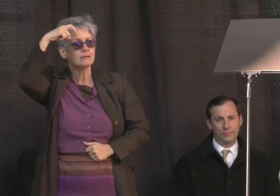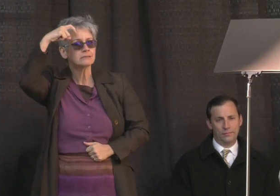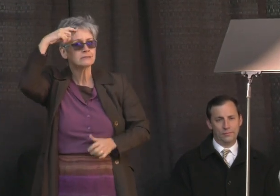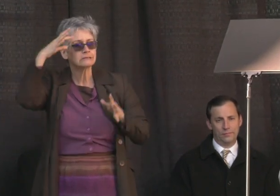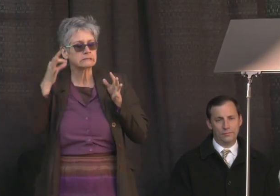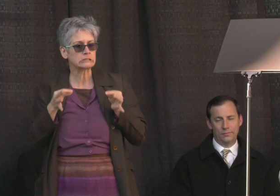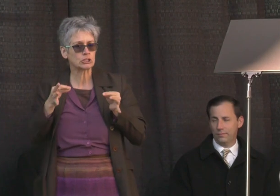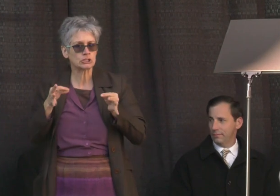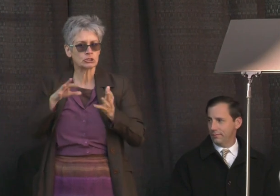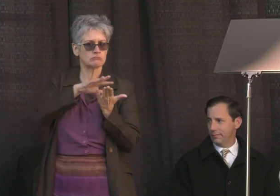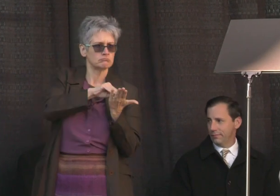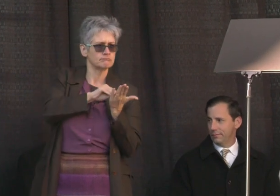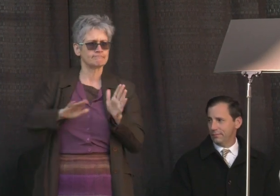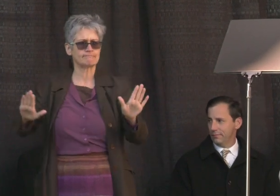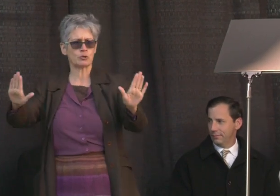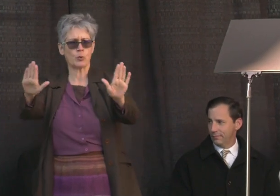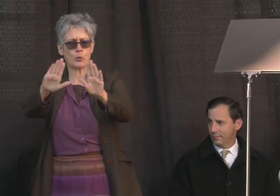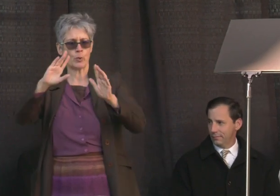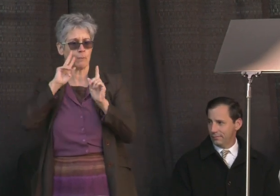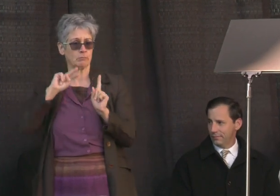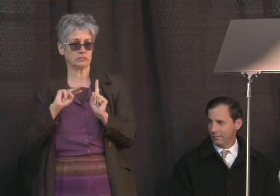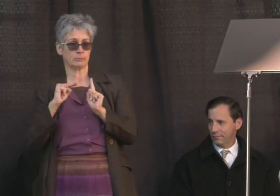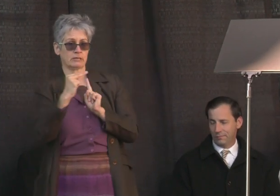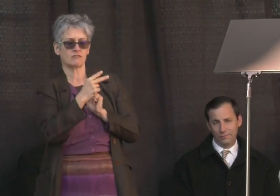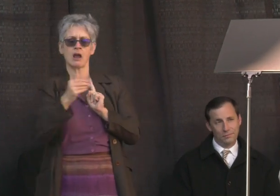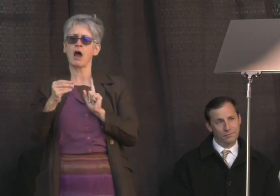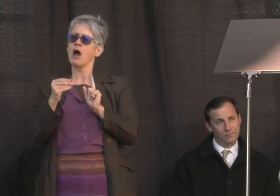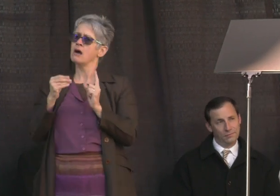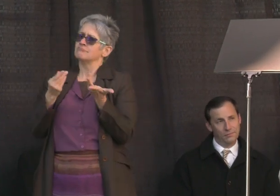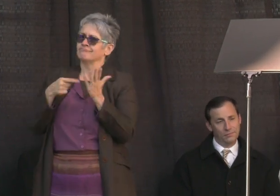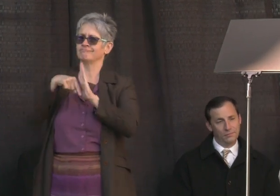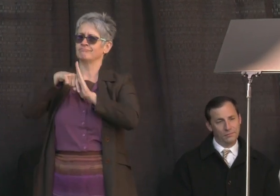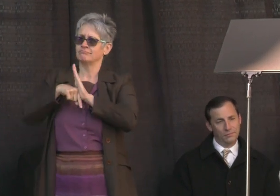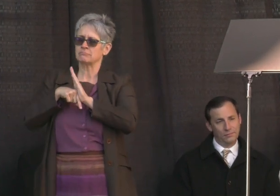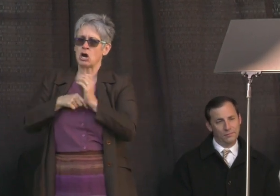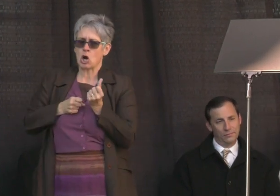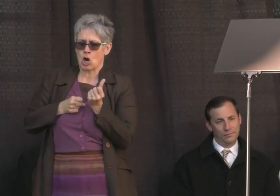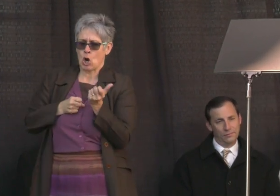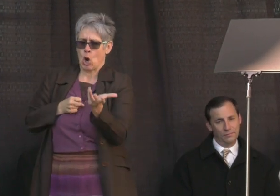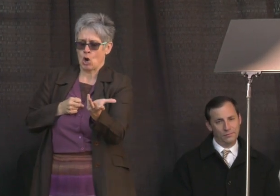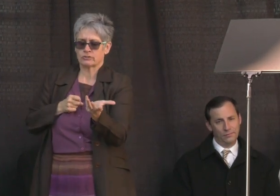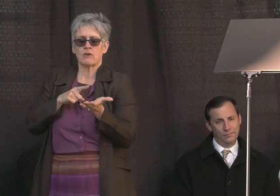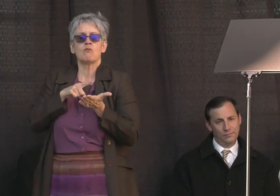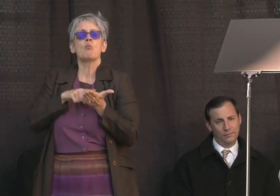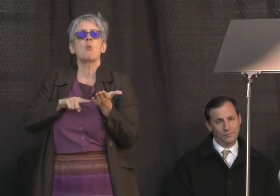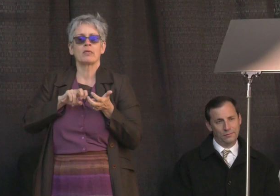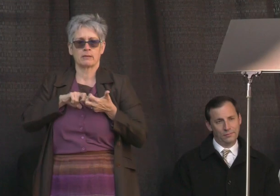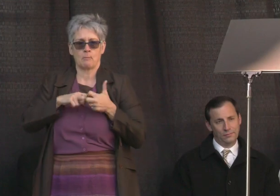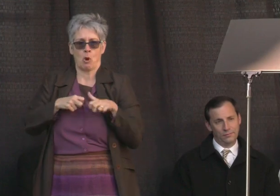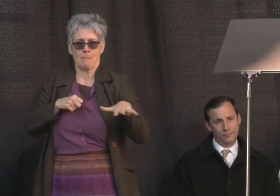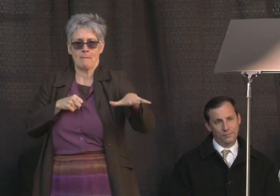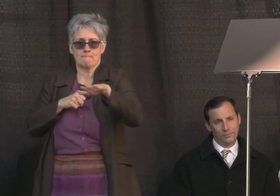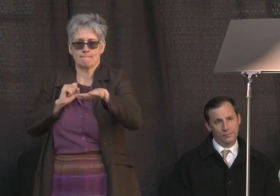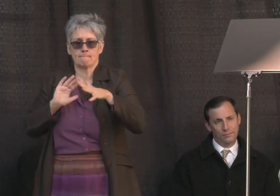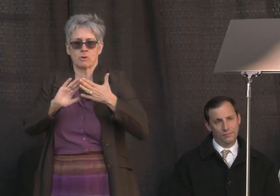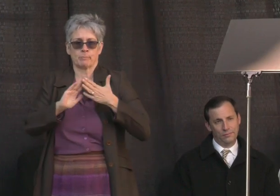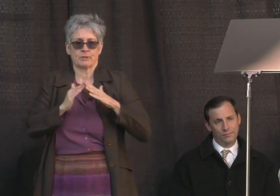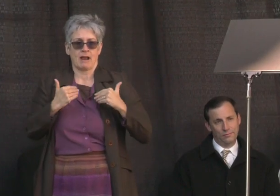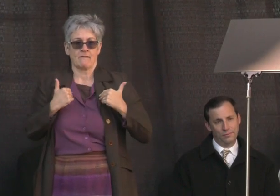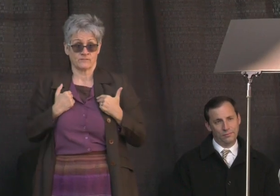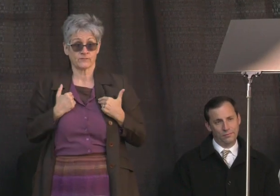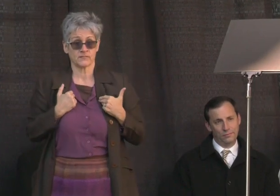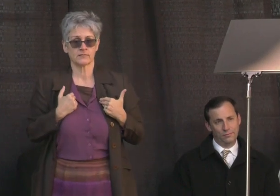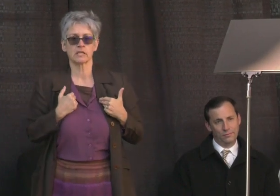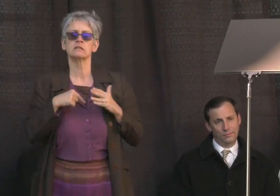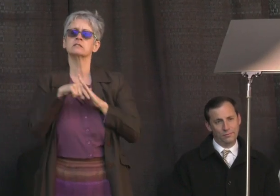diverse perspectives in the city, but addresses the root causes of problems that our communities are facing. I deeply believe